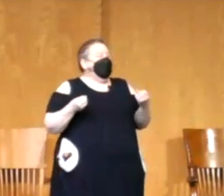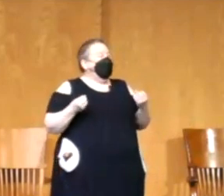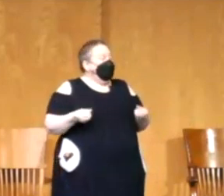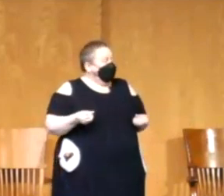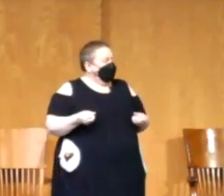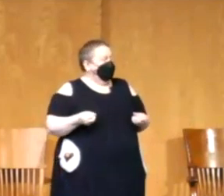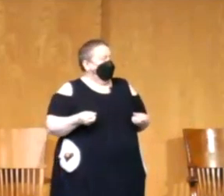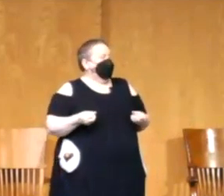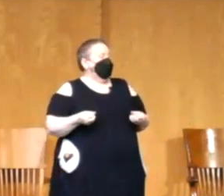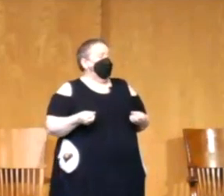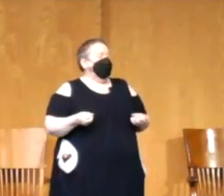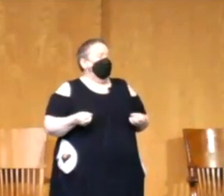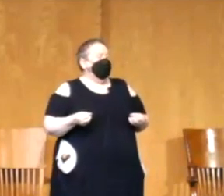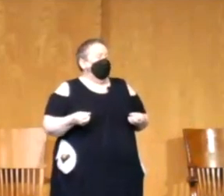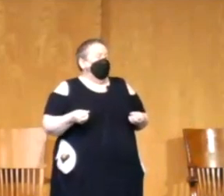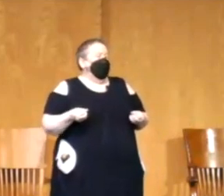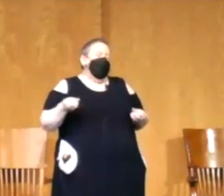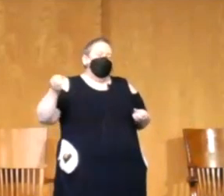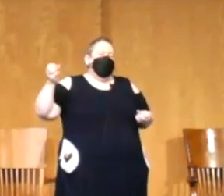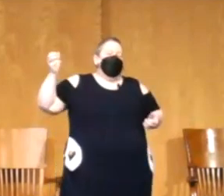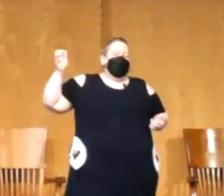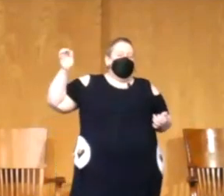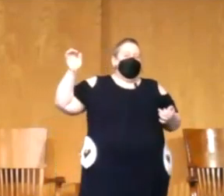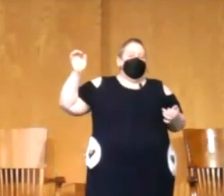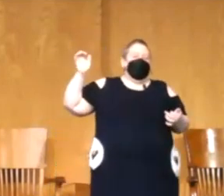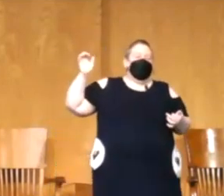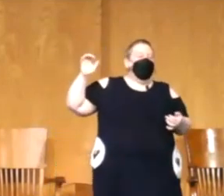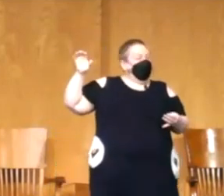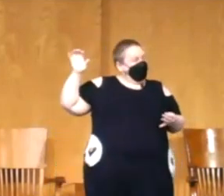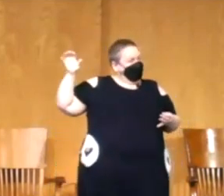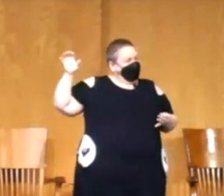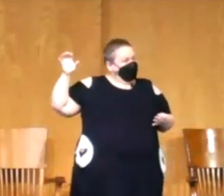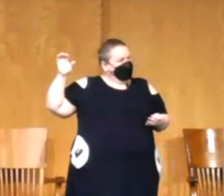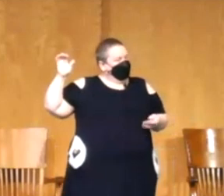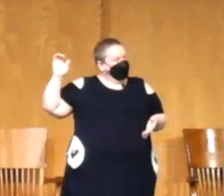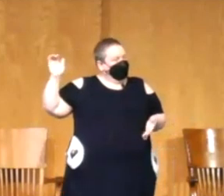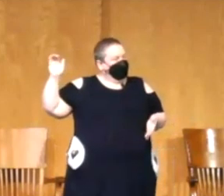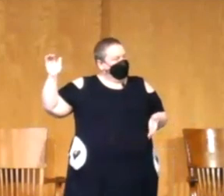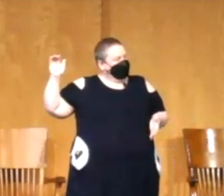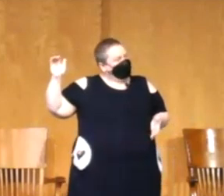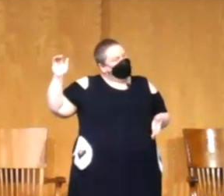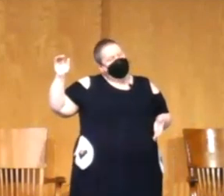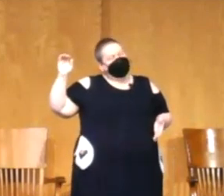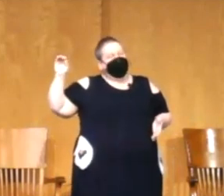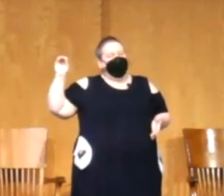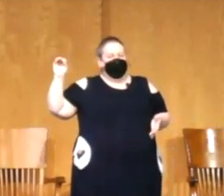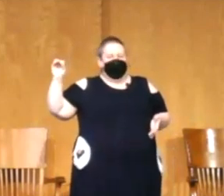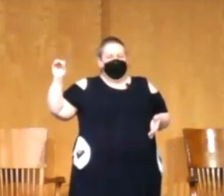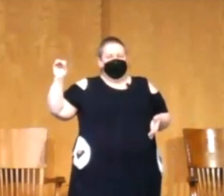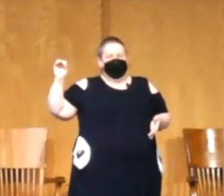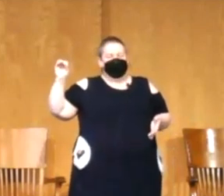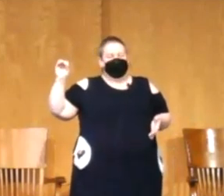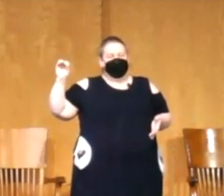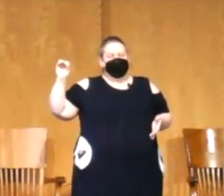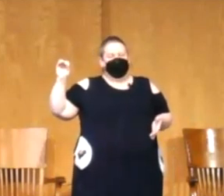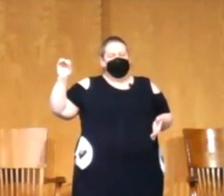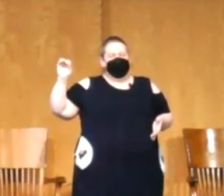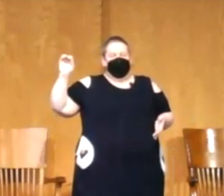particular type of religion that attached that word and continues to attach that word